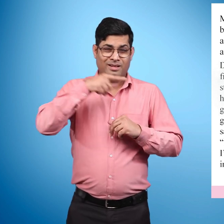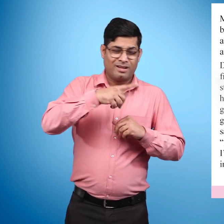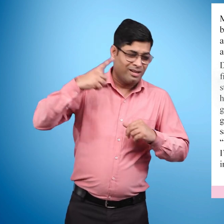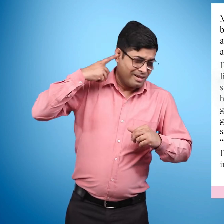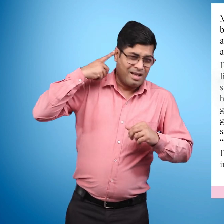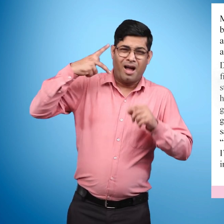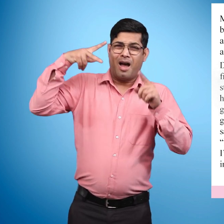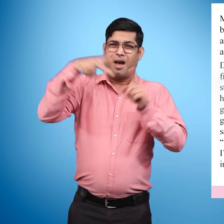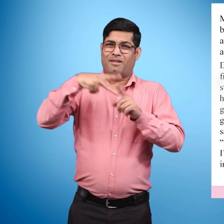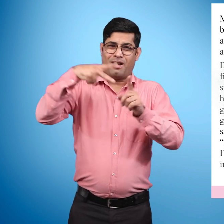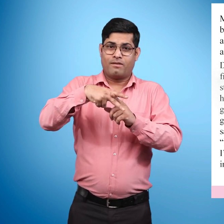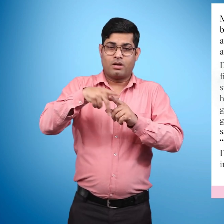Disturbed by the noise, the ghost